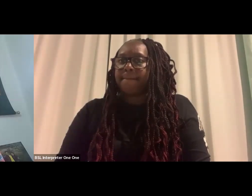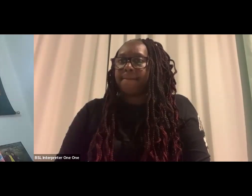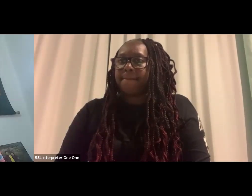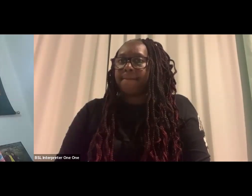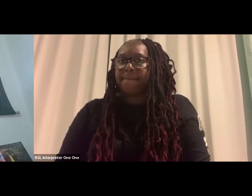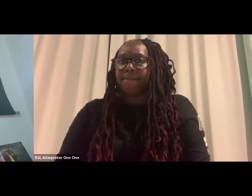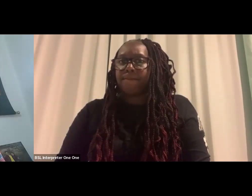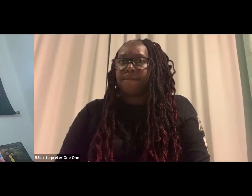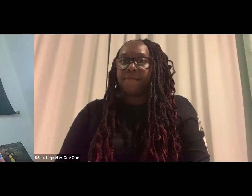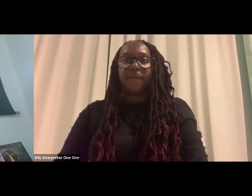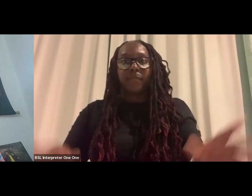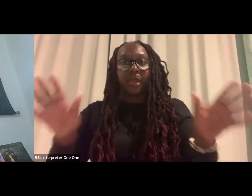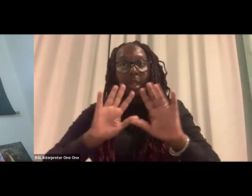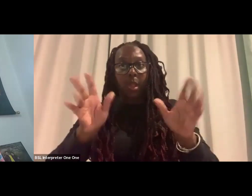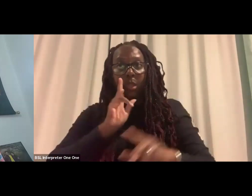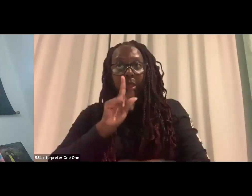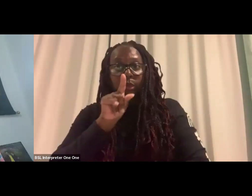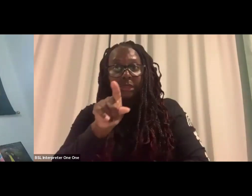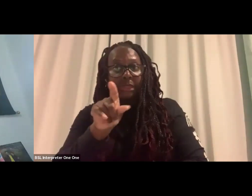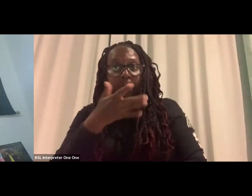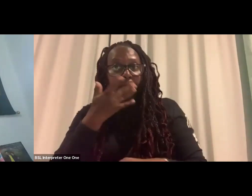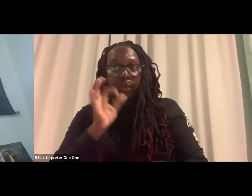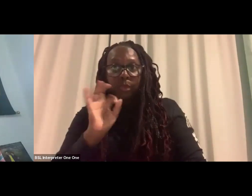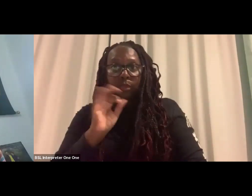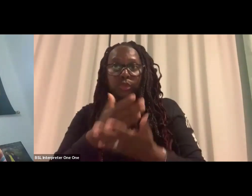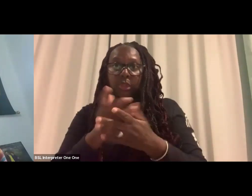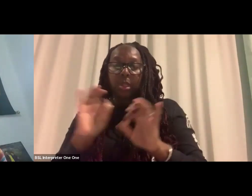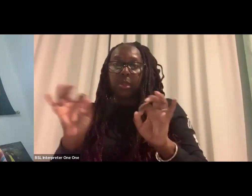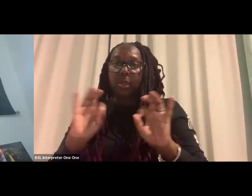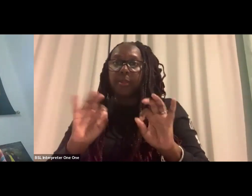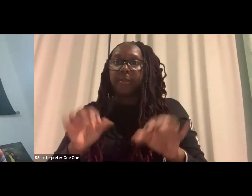Hello. Not yet. We Not can't see yet, it. Latu, sorry.